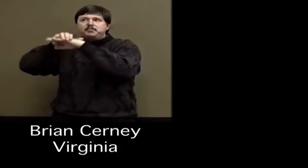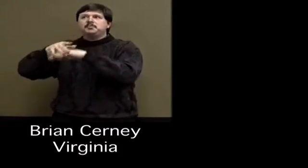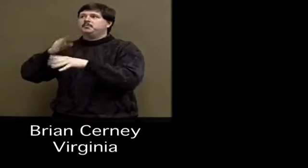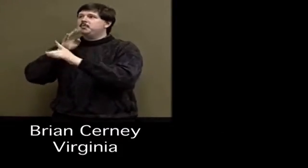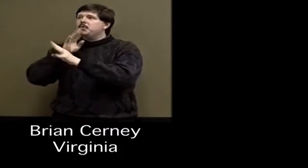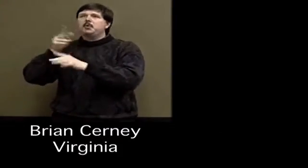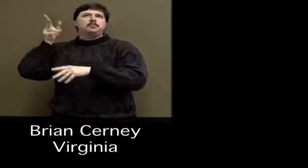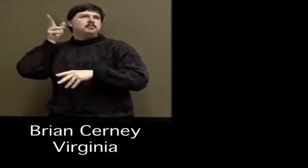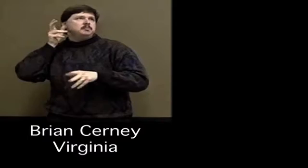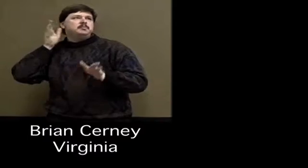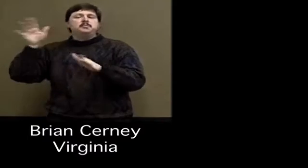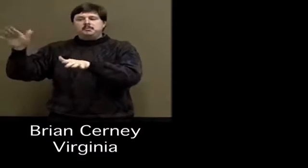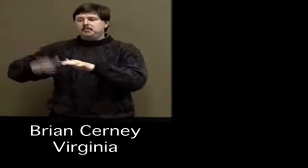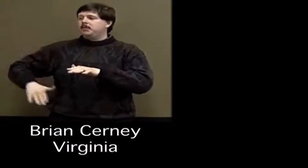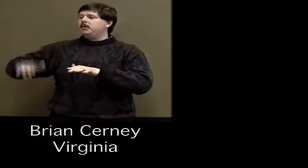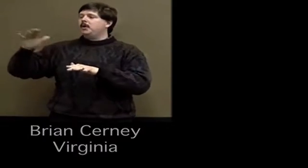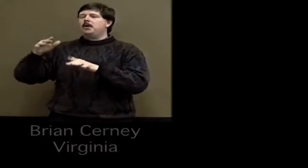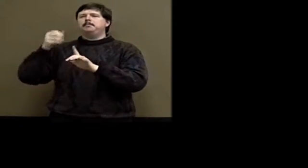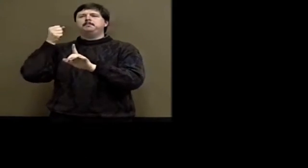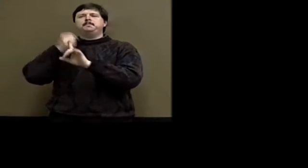I grew up as a native English user.